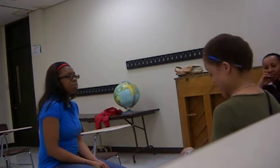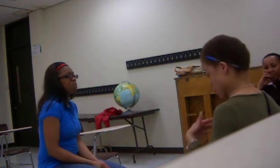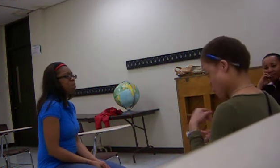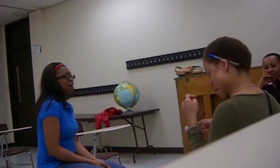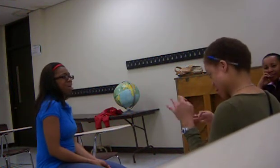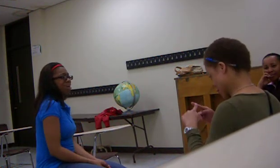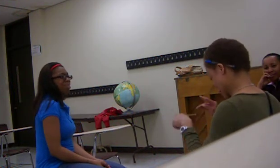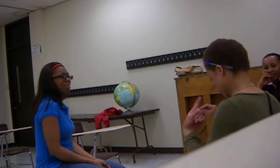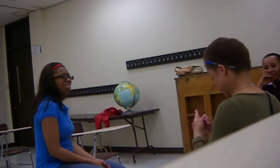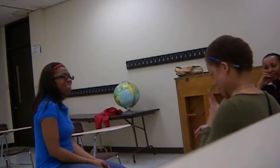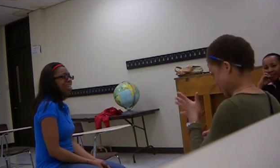Wow.